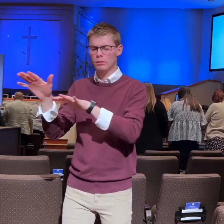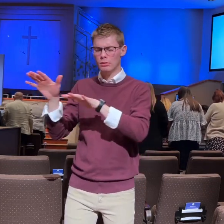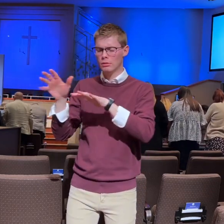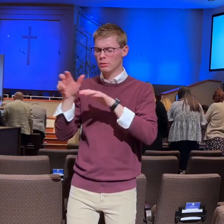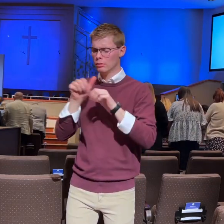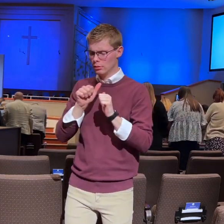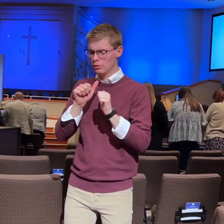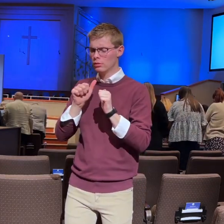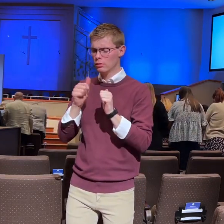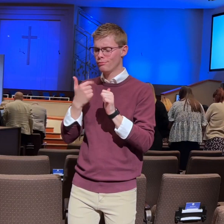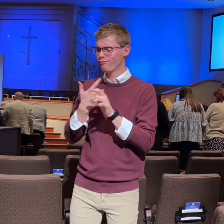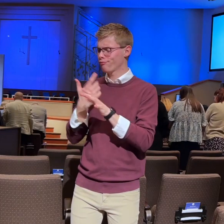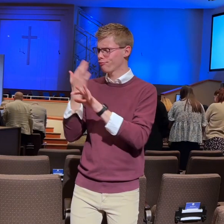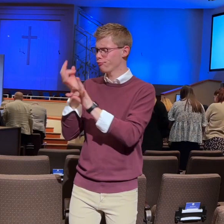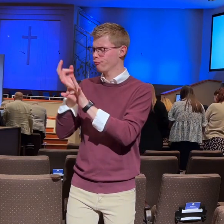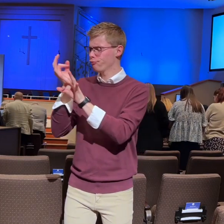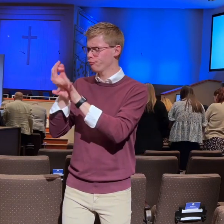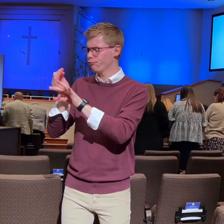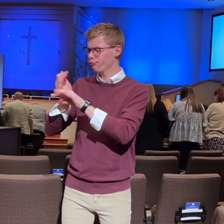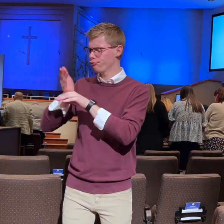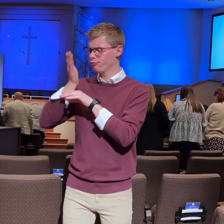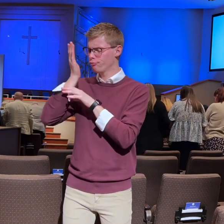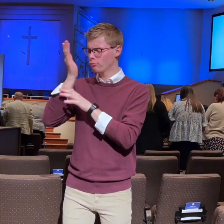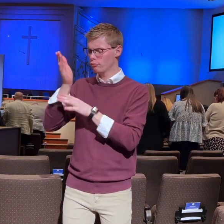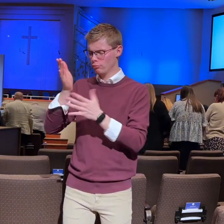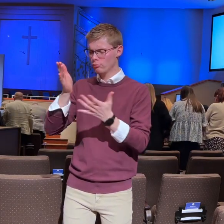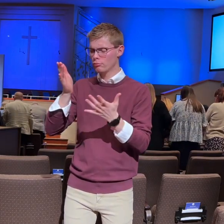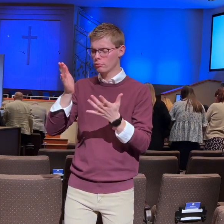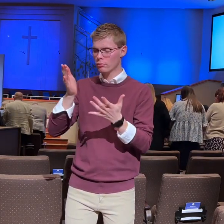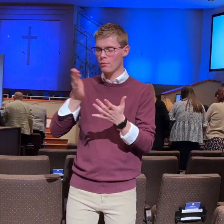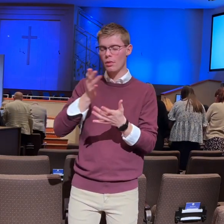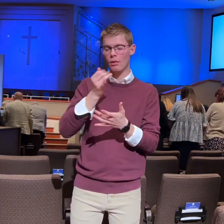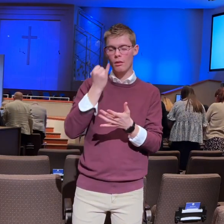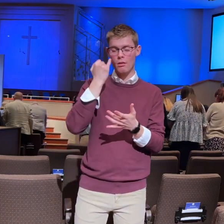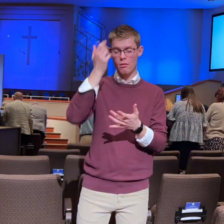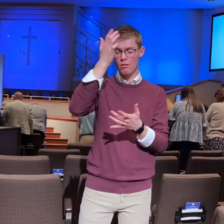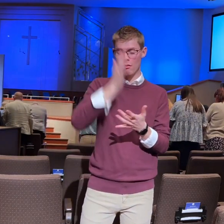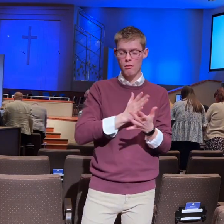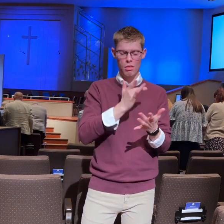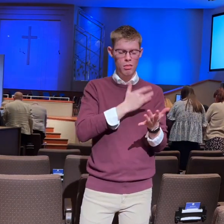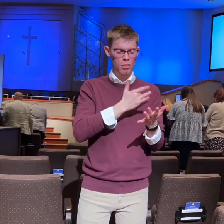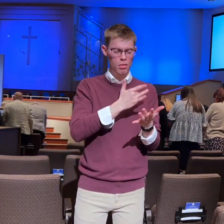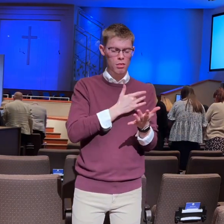I want to stay faithful. If God's speaking to your heart, you just take a moment tonight.